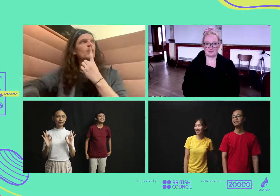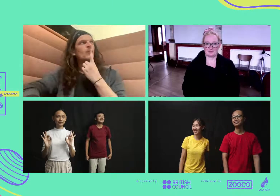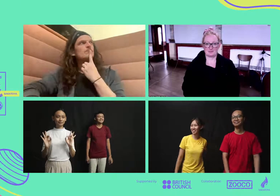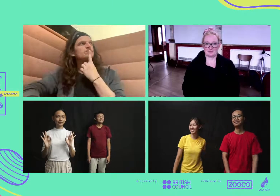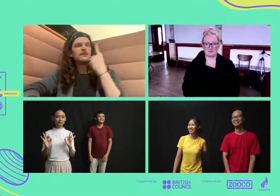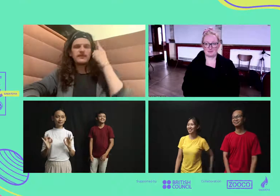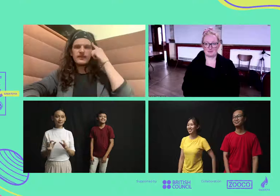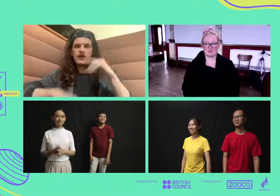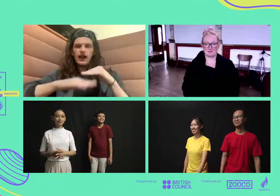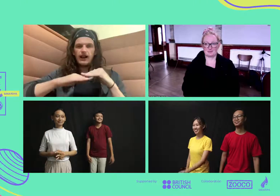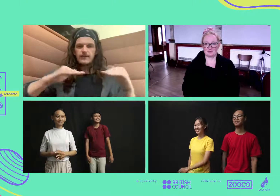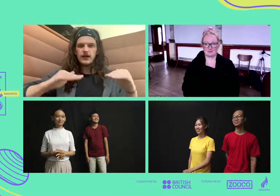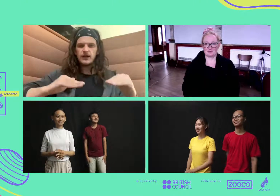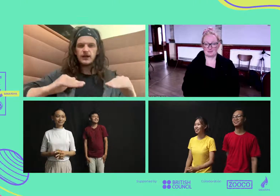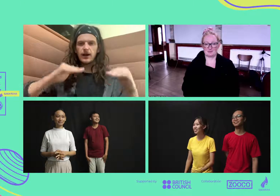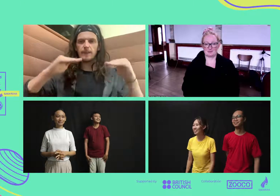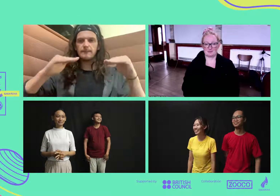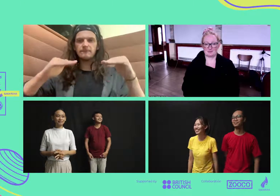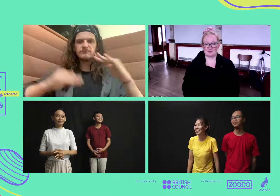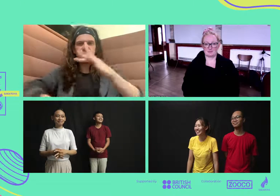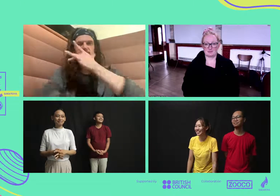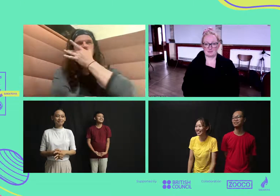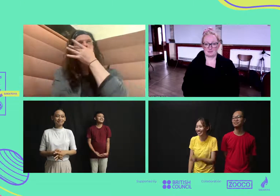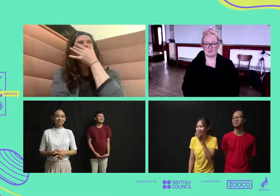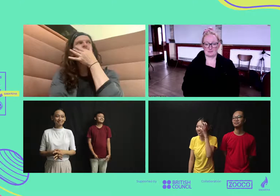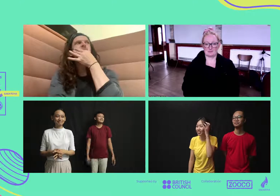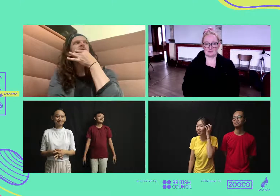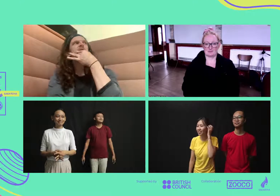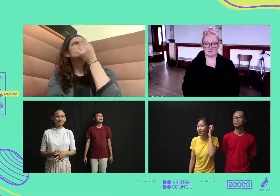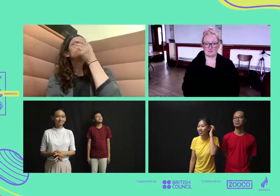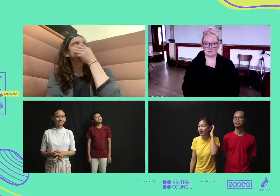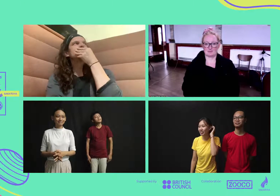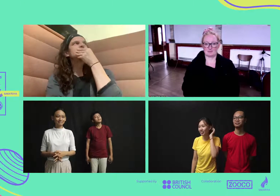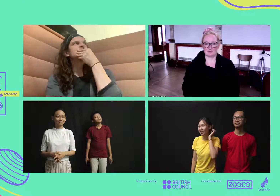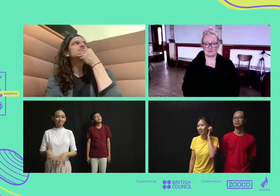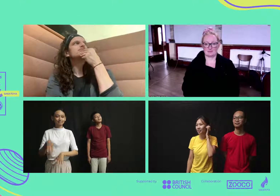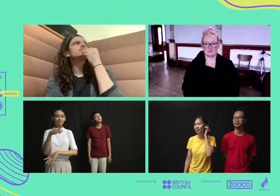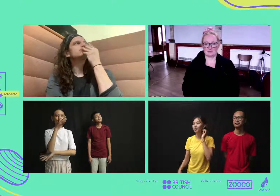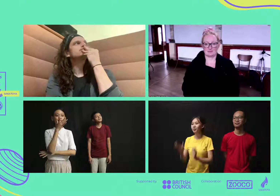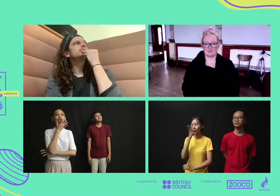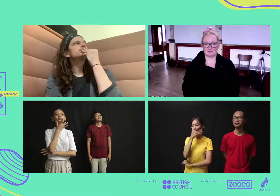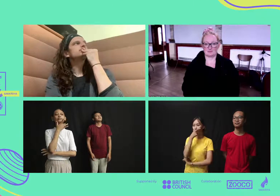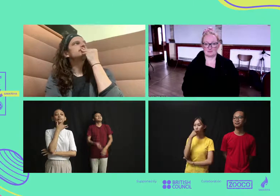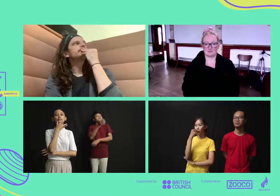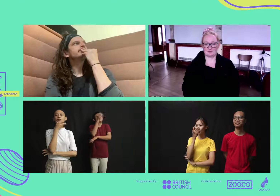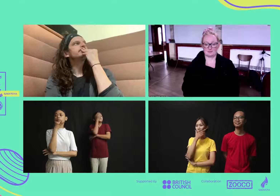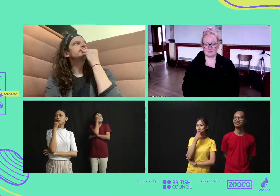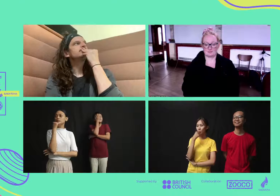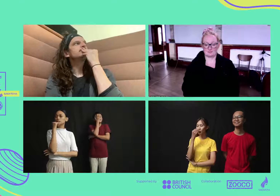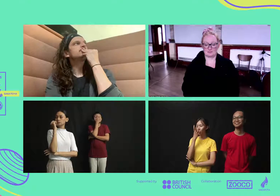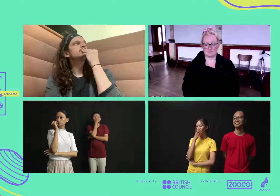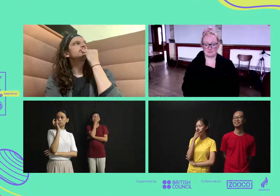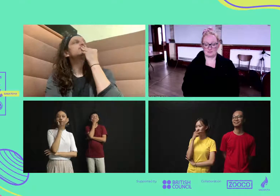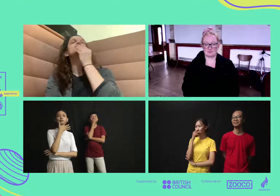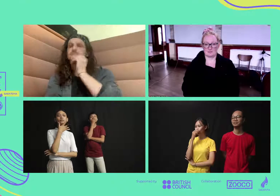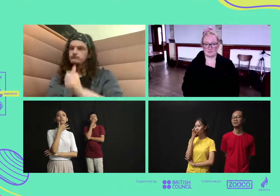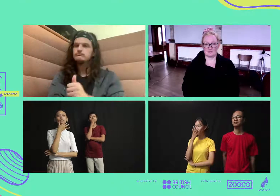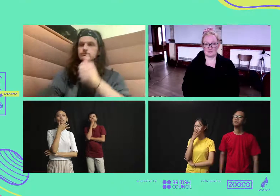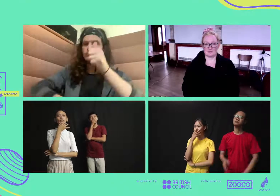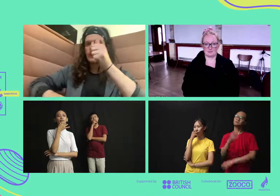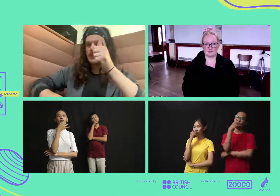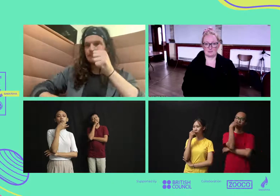basics covered, some of the fundamental elements. So we're going to go a level up. We're going to get a little bit